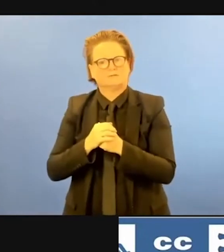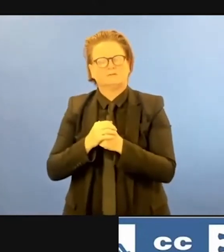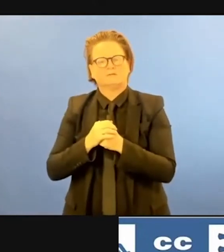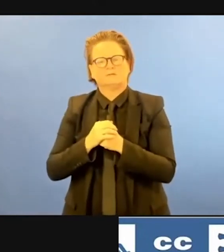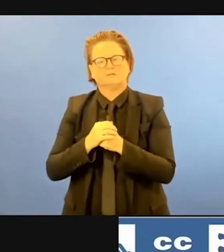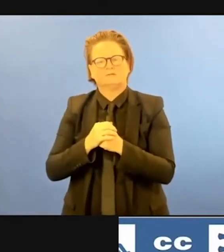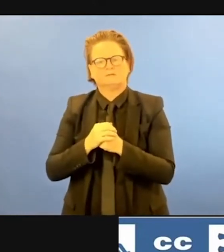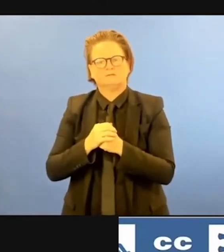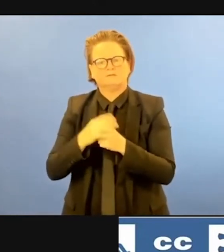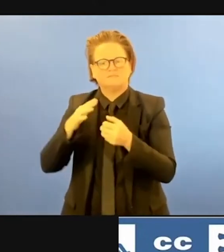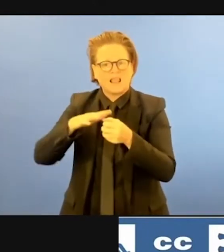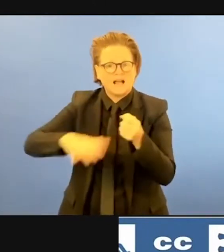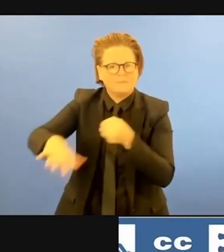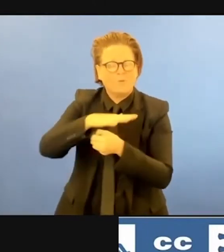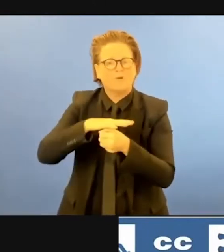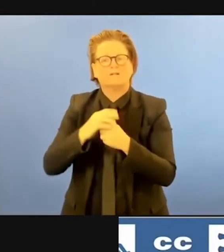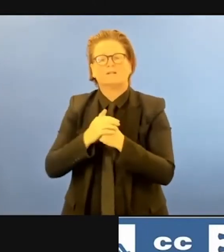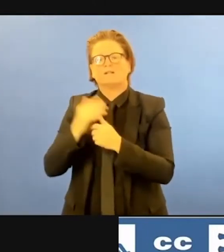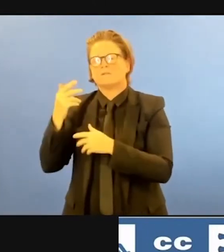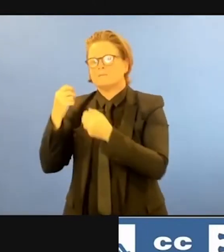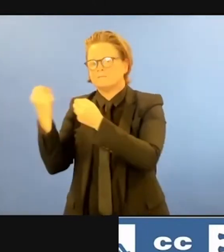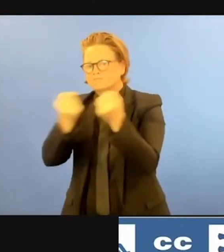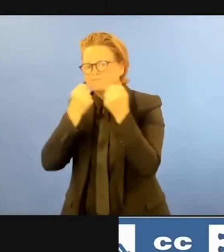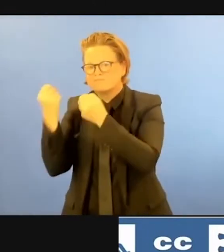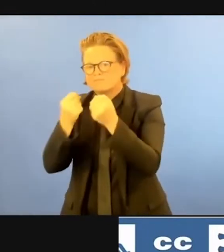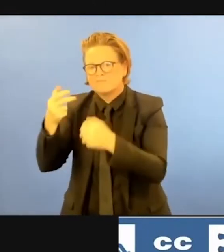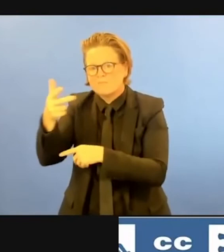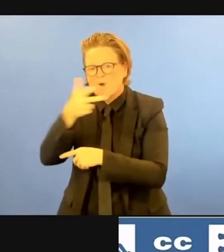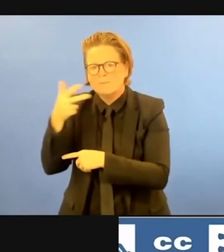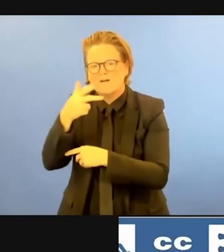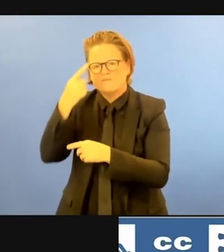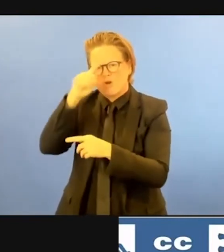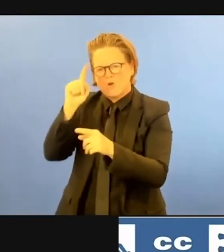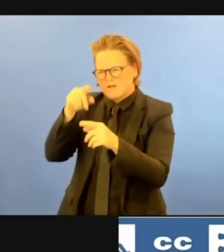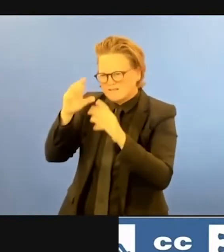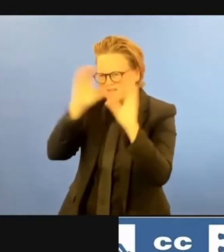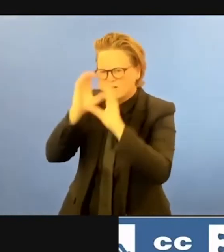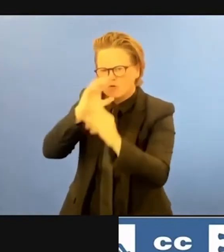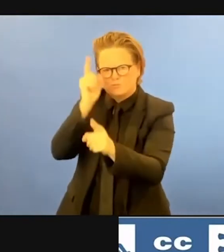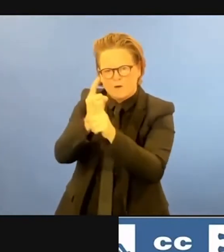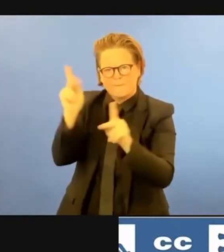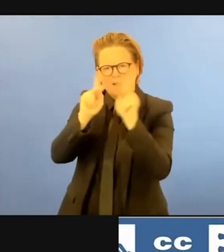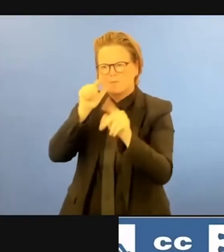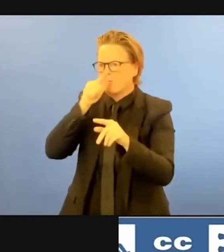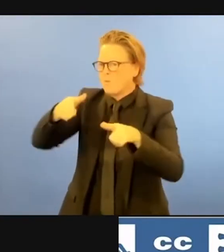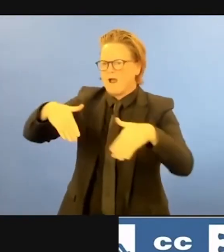working with CBOs in particular who haven't had an opportunity to have the vaccine yet and are eligible.